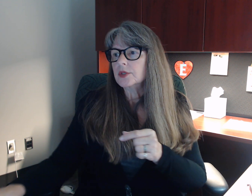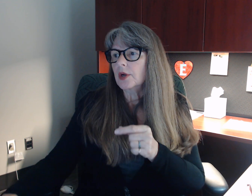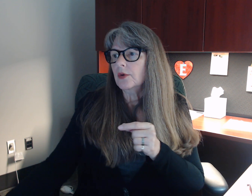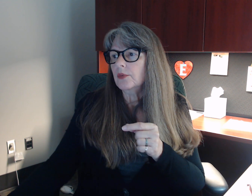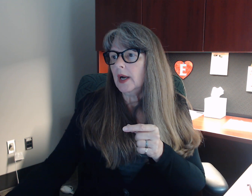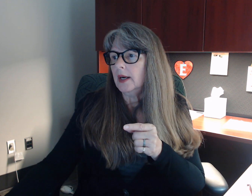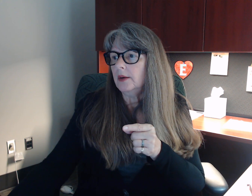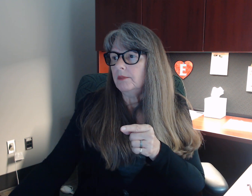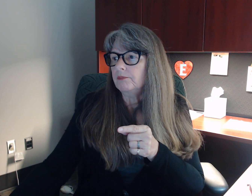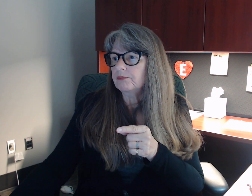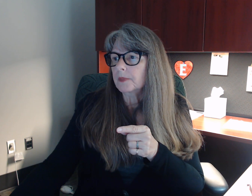So,